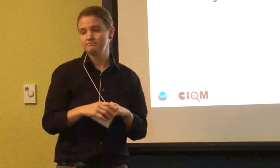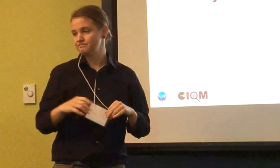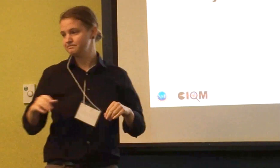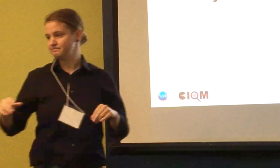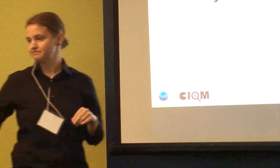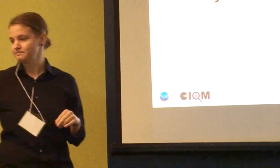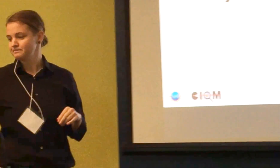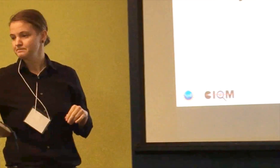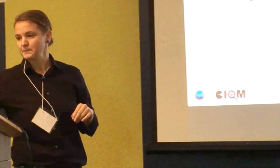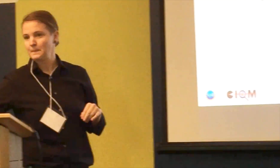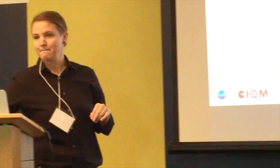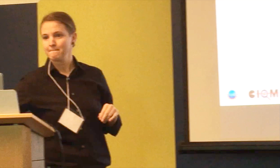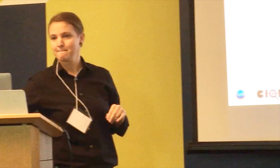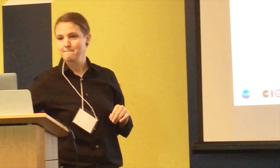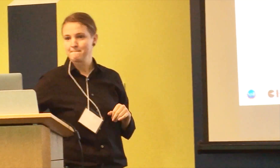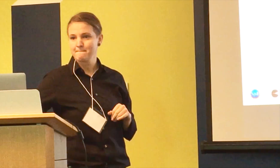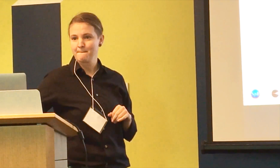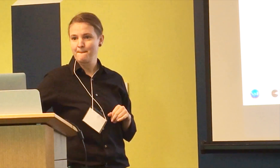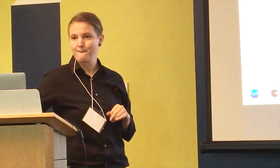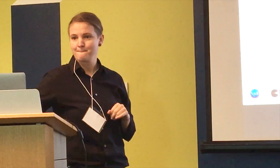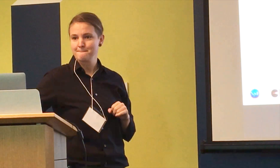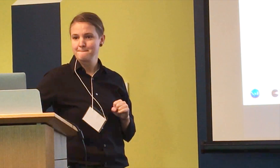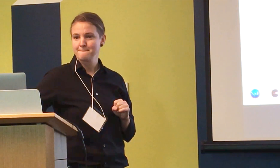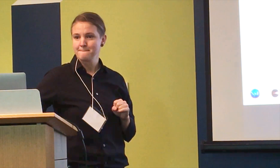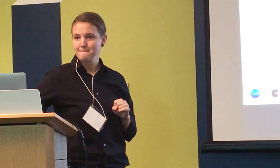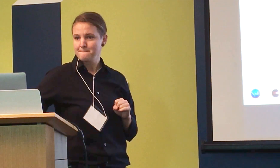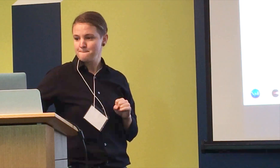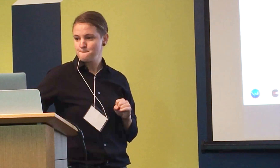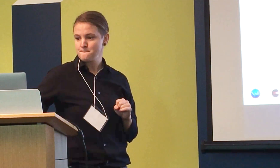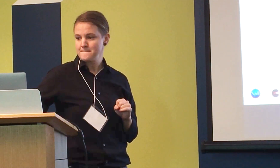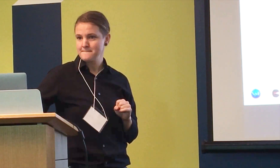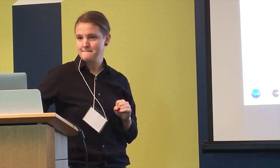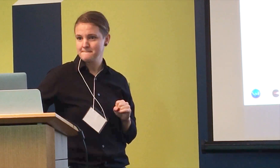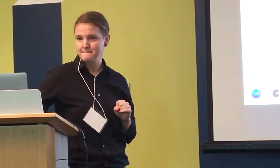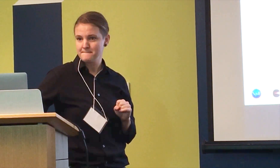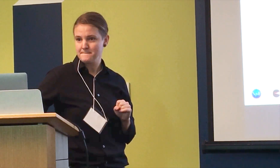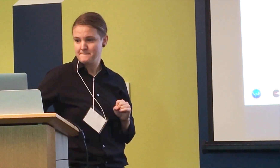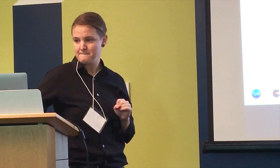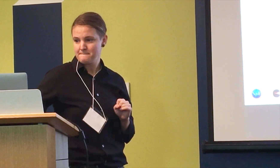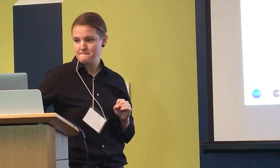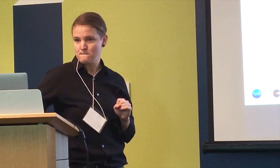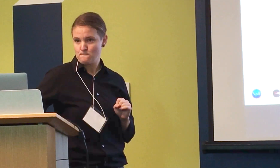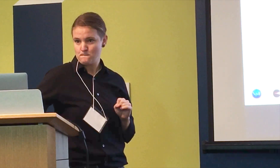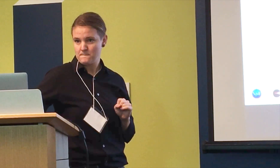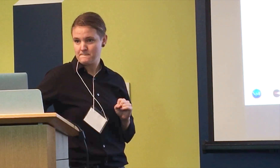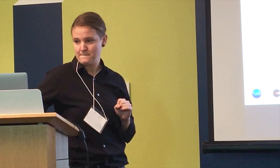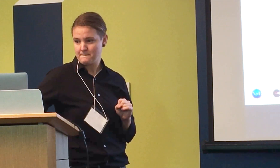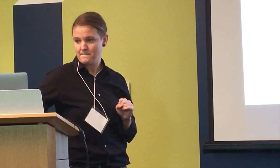issue is opportunity. I think both of those issues come together to present a pretty significant barrier.